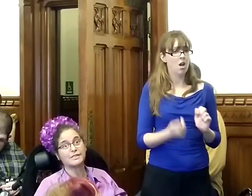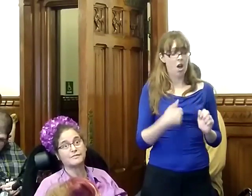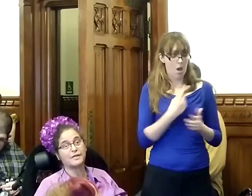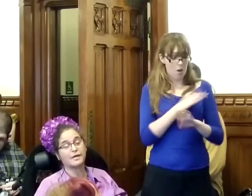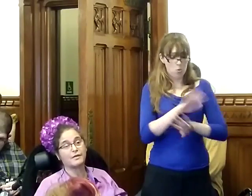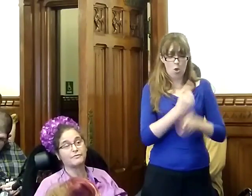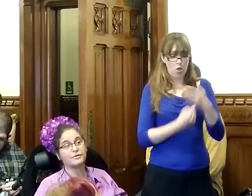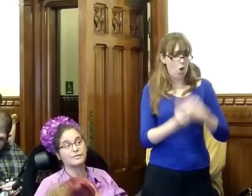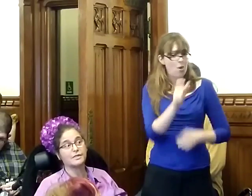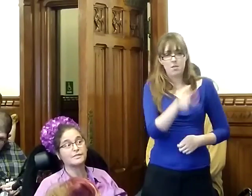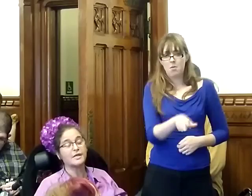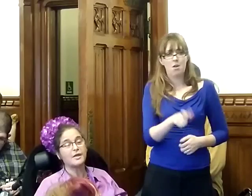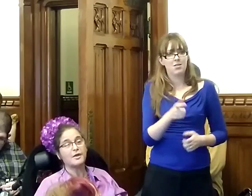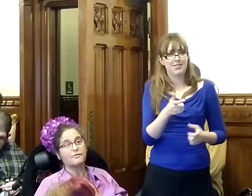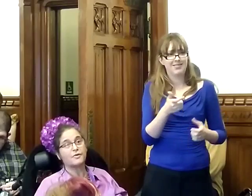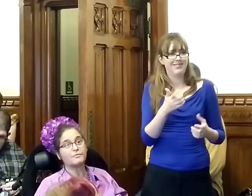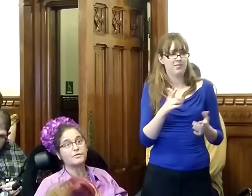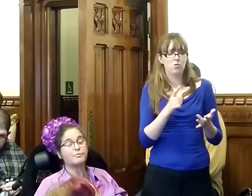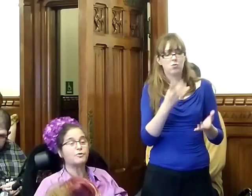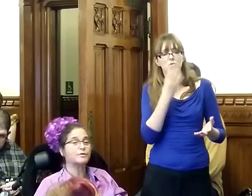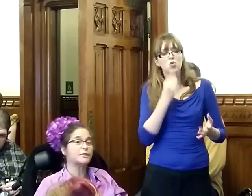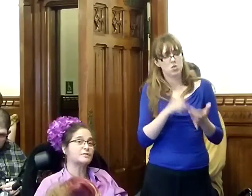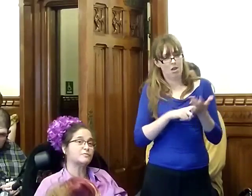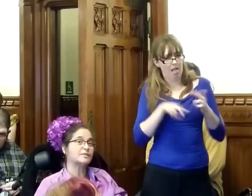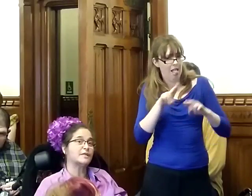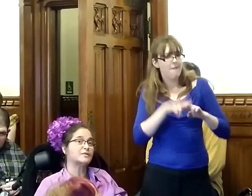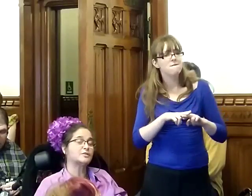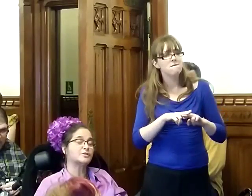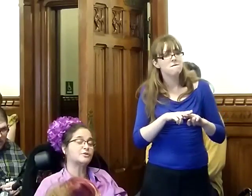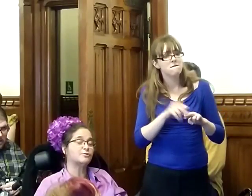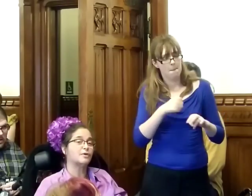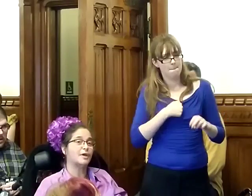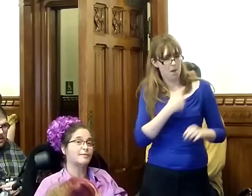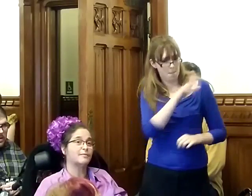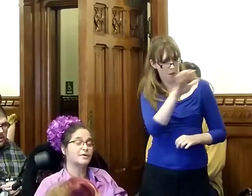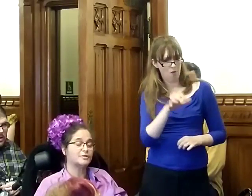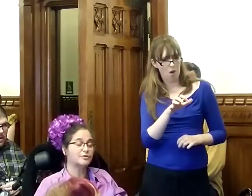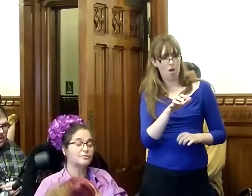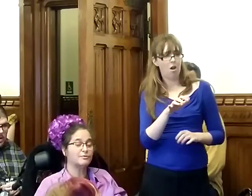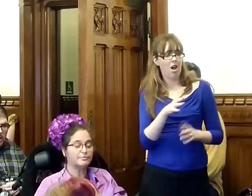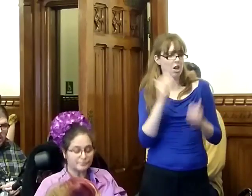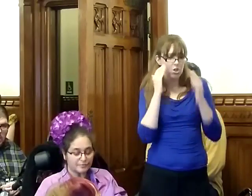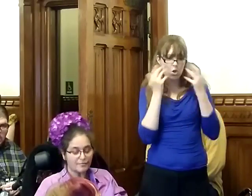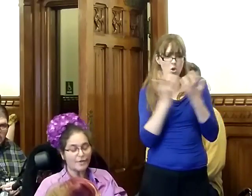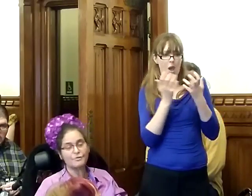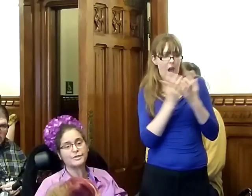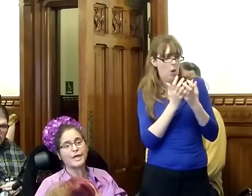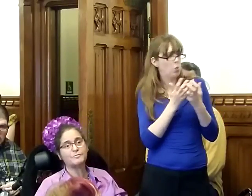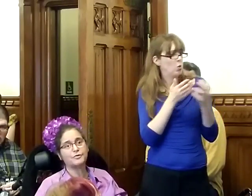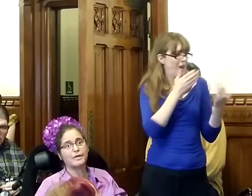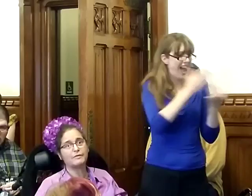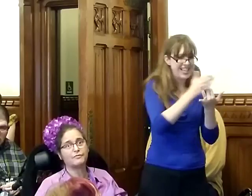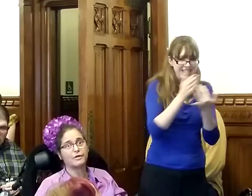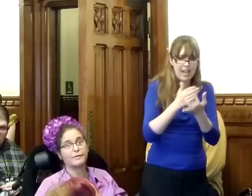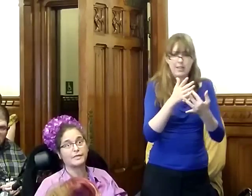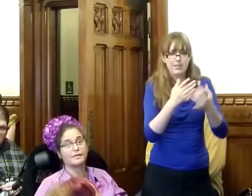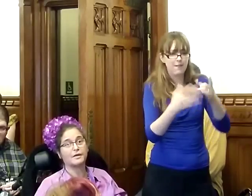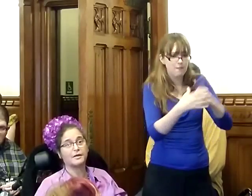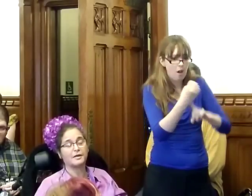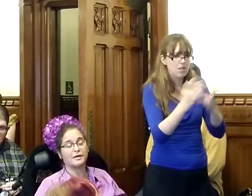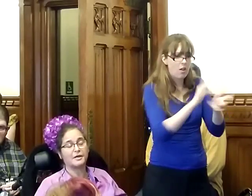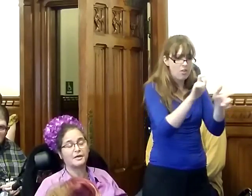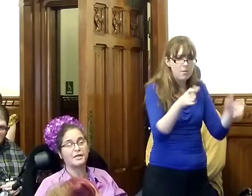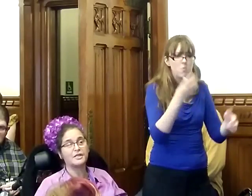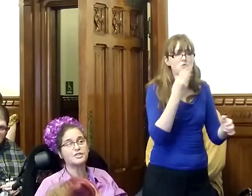and find the rest of the ILF users. From the report that was sent to Ruth Cadbury